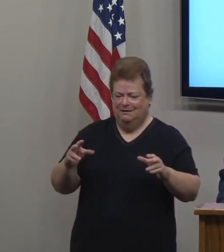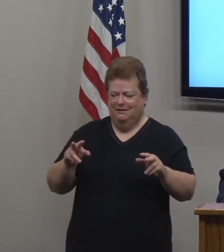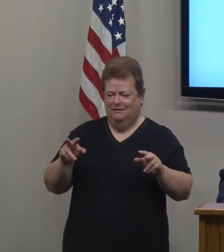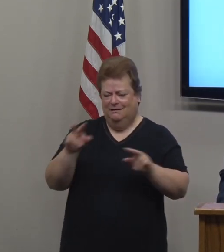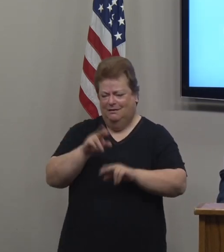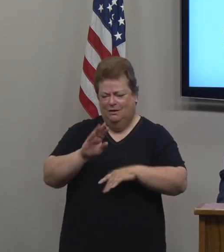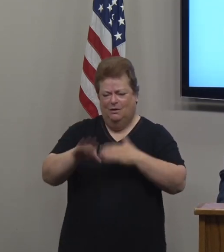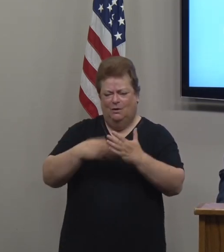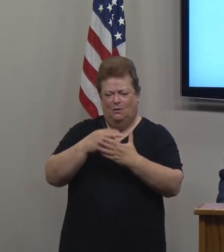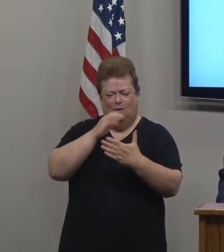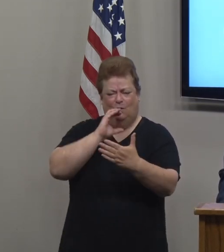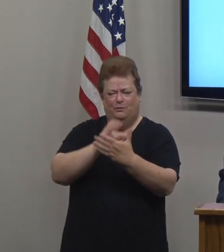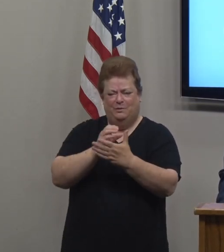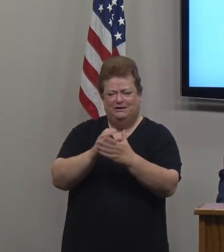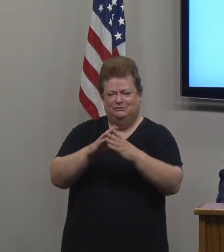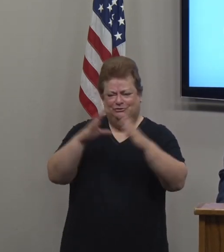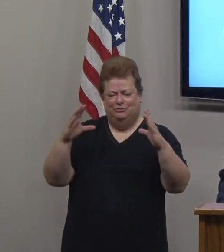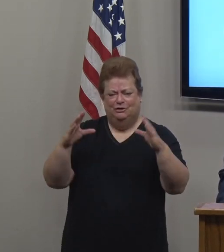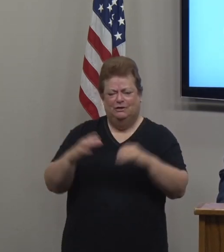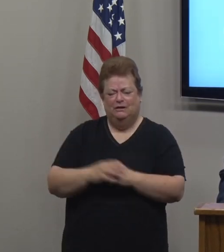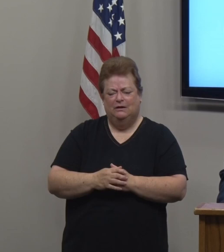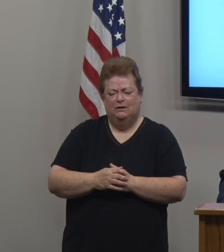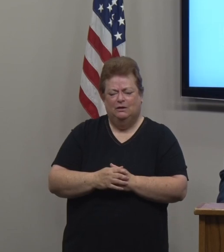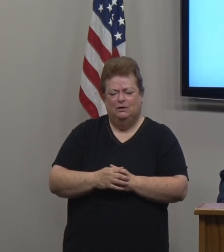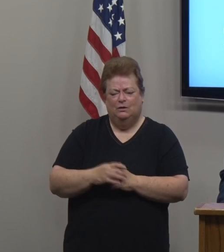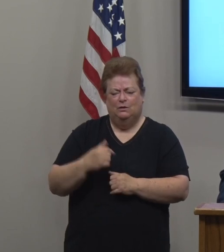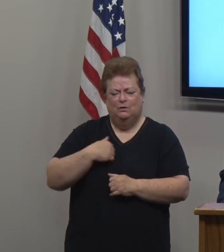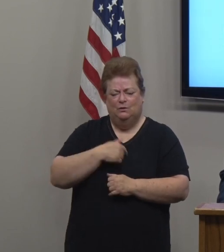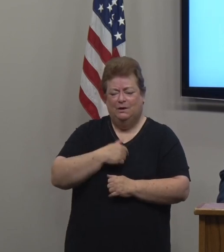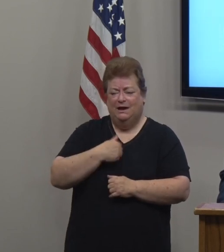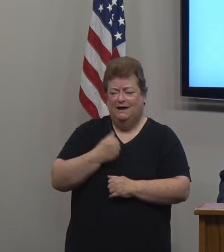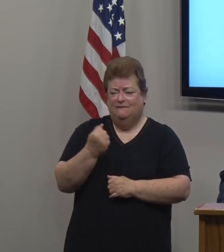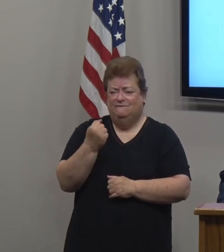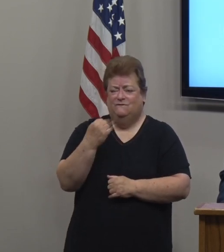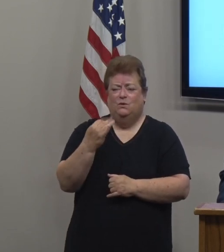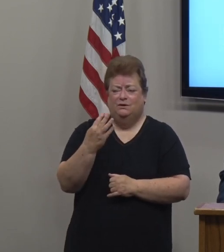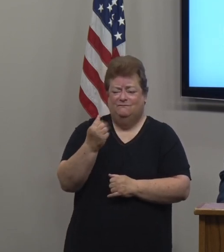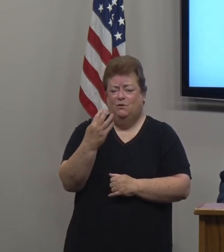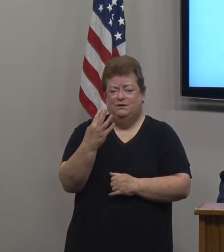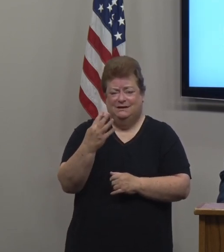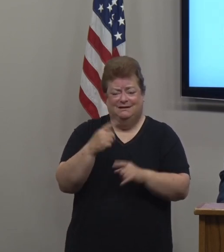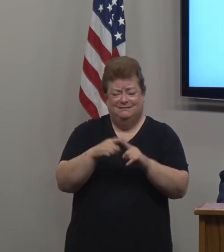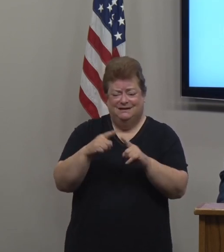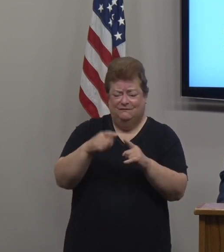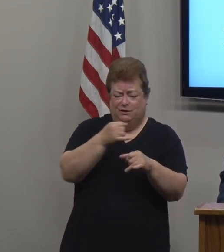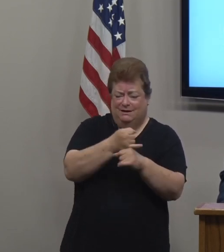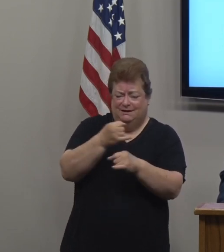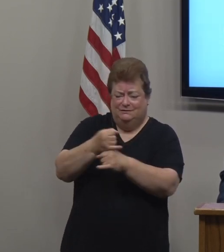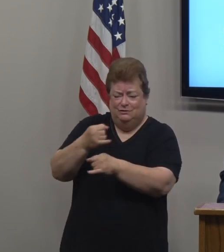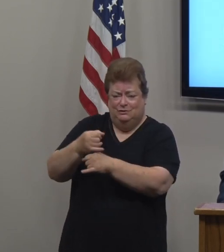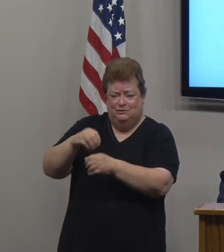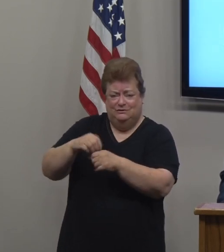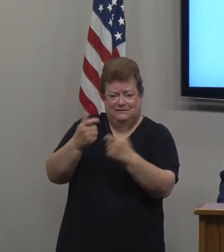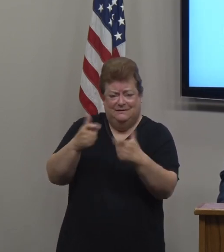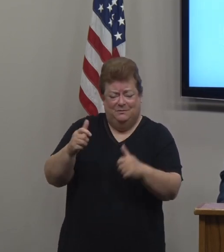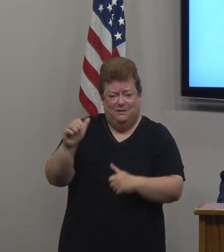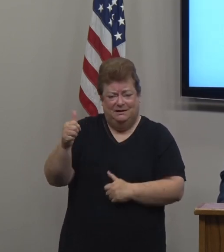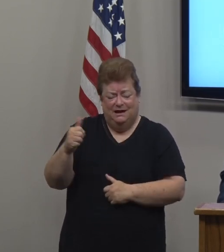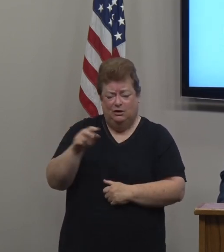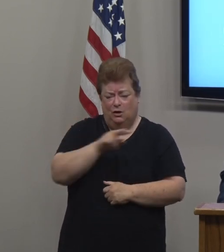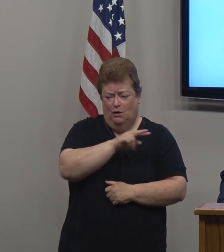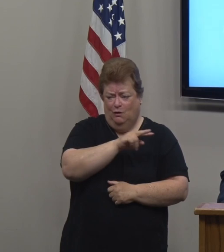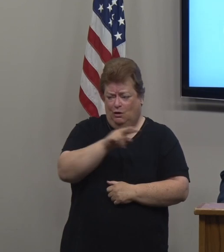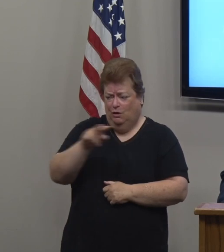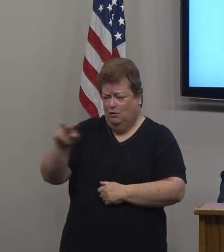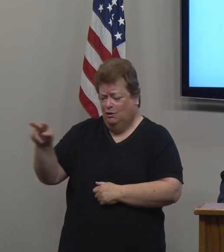So, you know, we exist in a footprint of 14 institutions in the Big Ten, And there, if you look across those institutions,